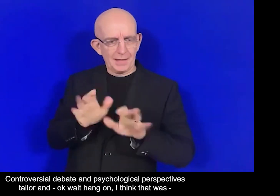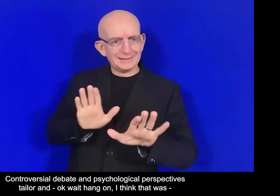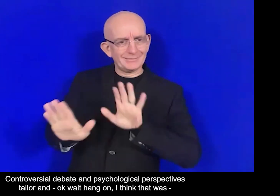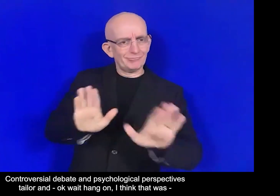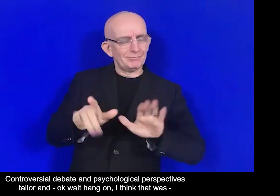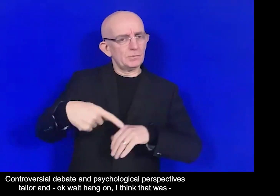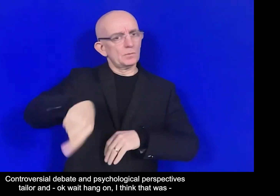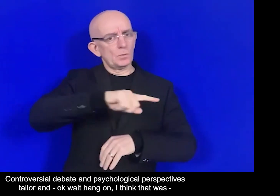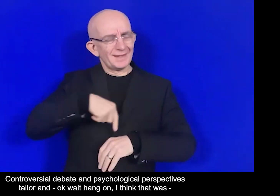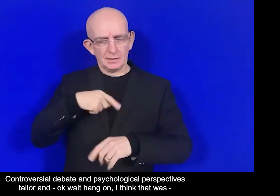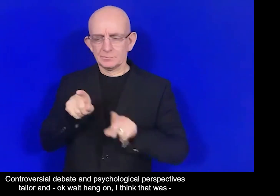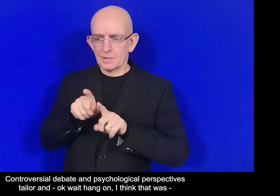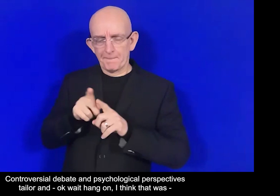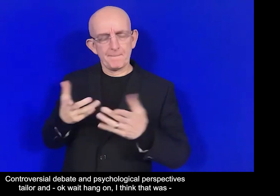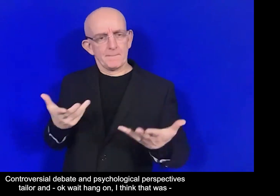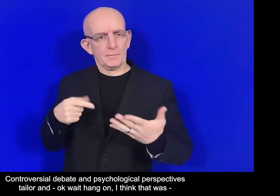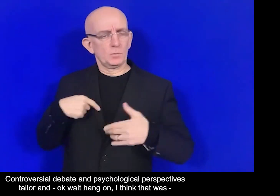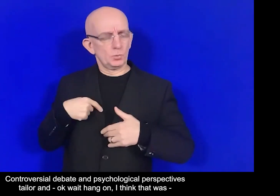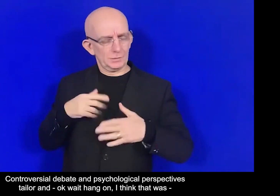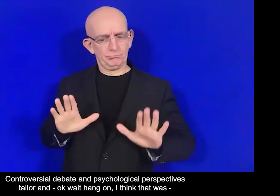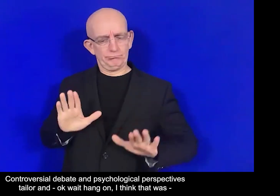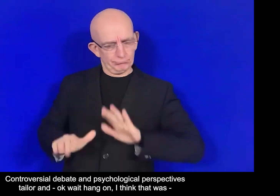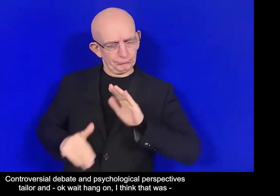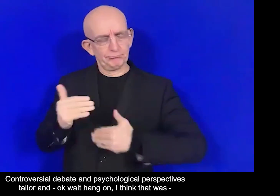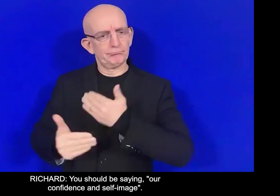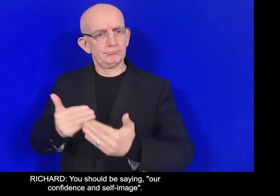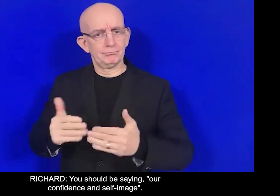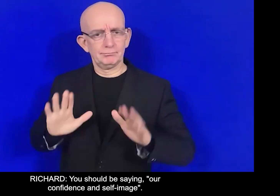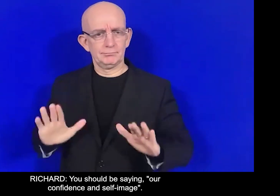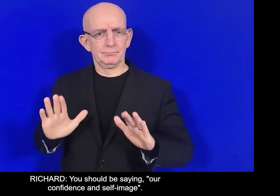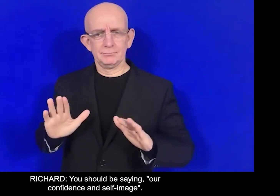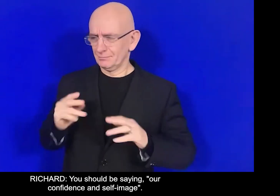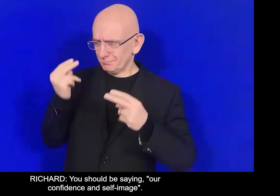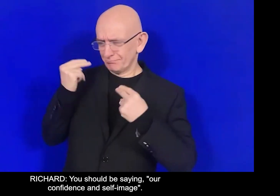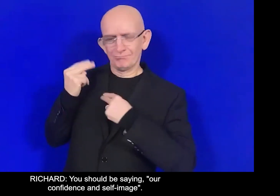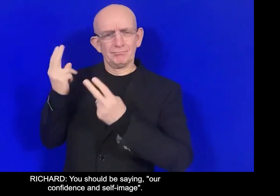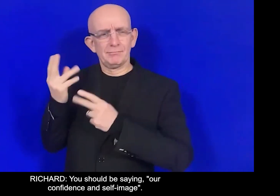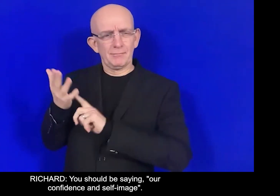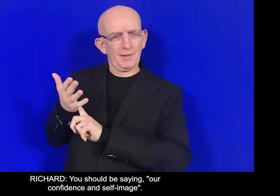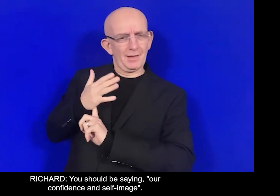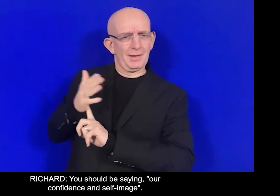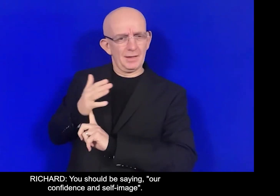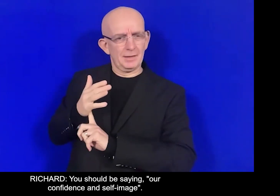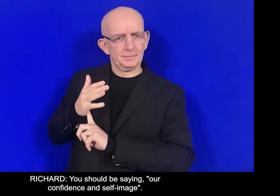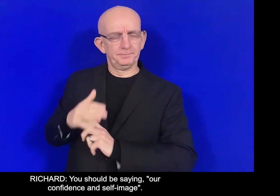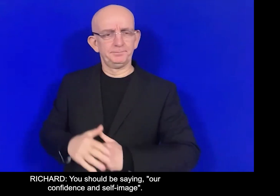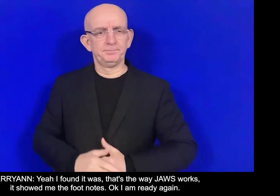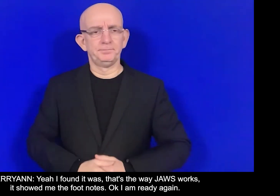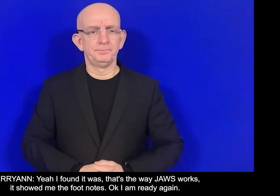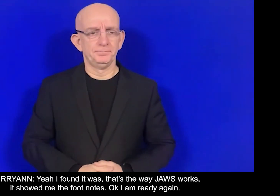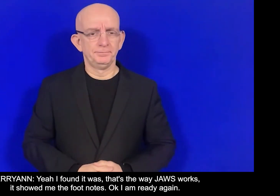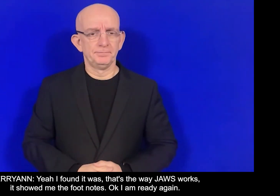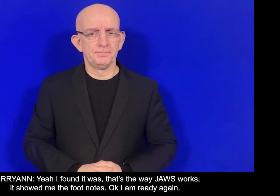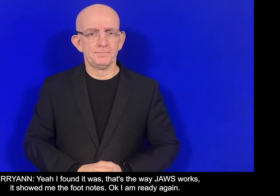Thank you. Okay, wait, hang on. I think that was a footnote. Somewhere. You should be saying our confidence and self-image. Yeah, I found